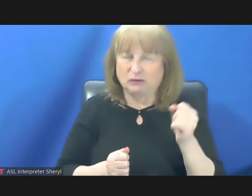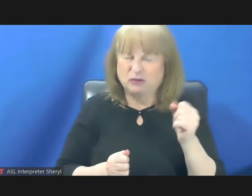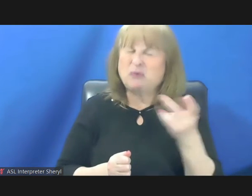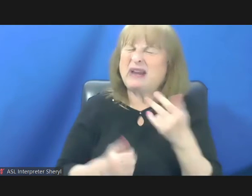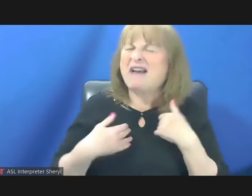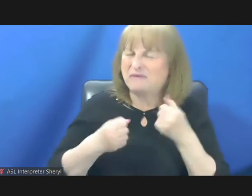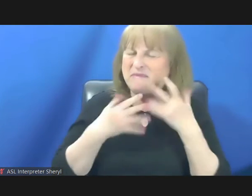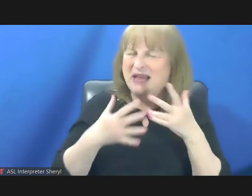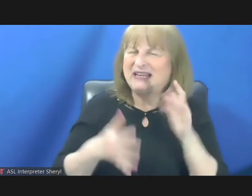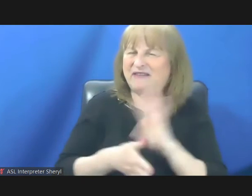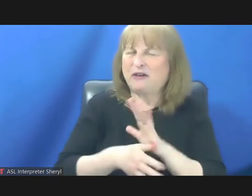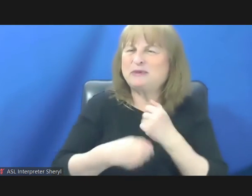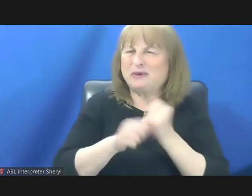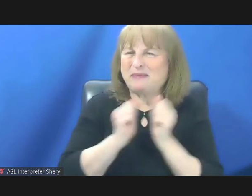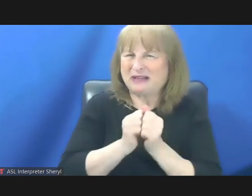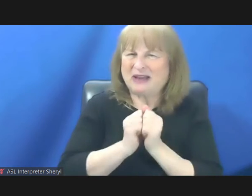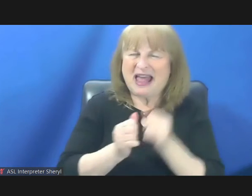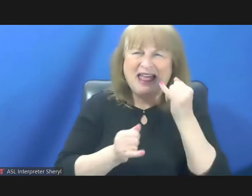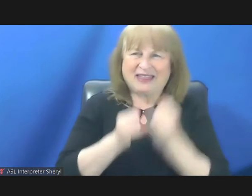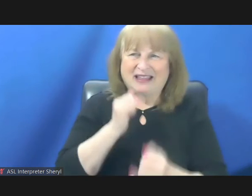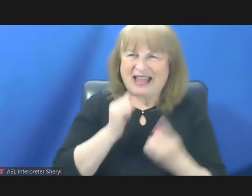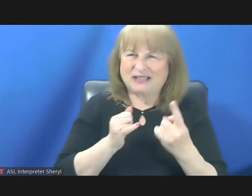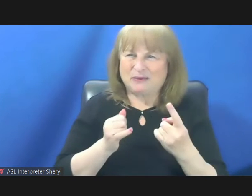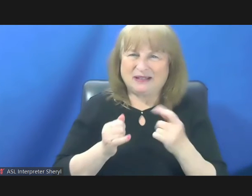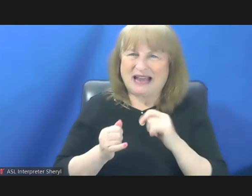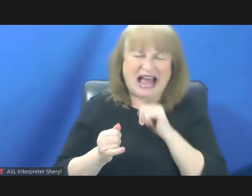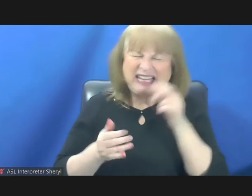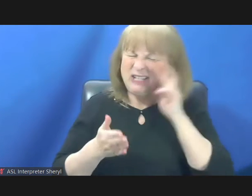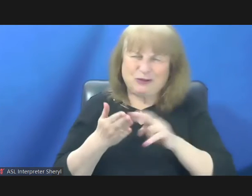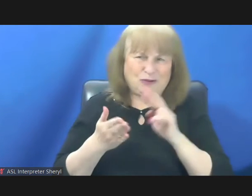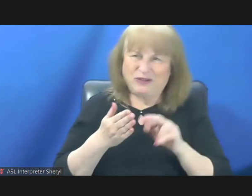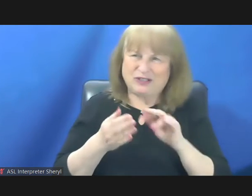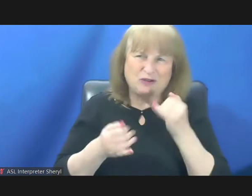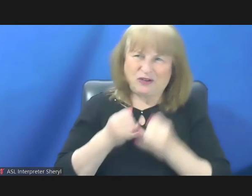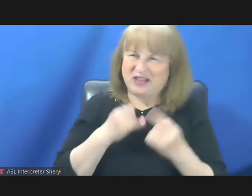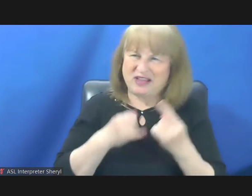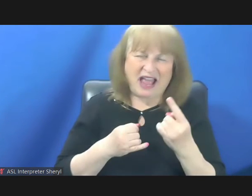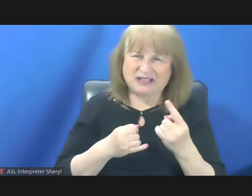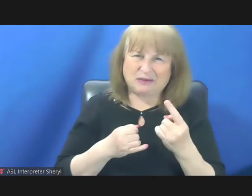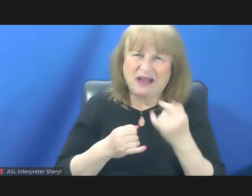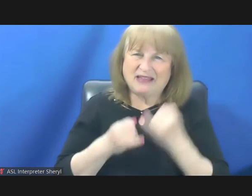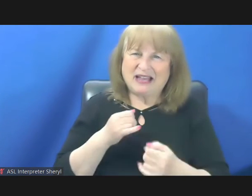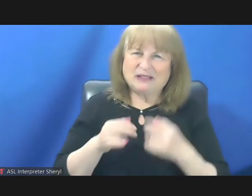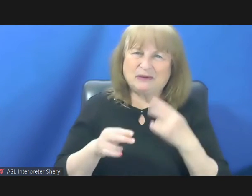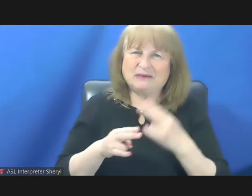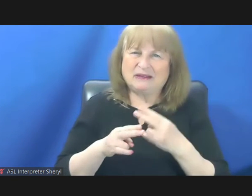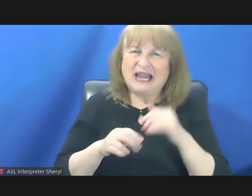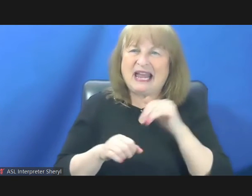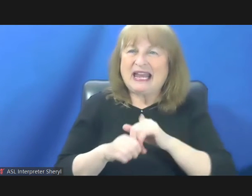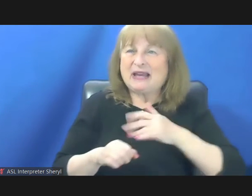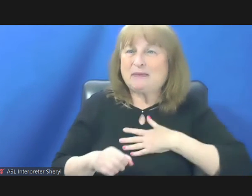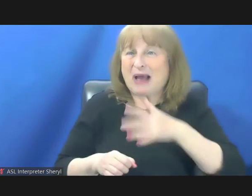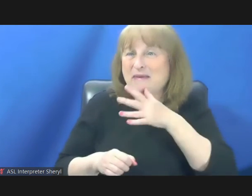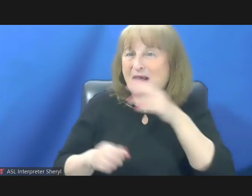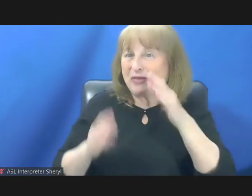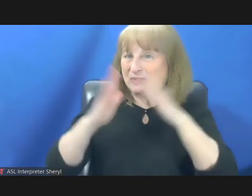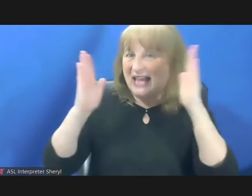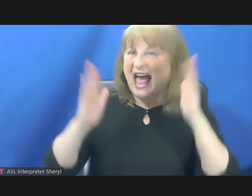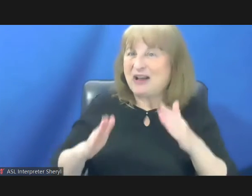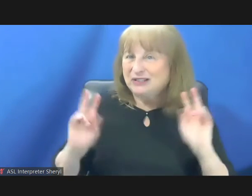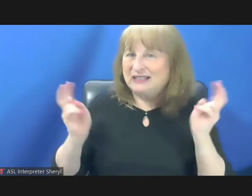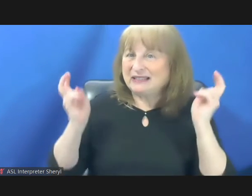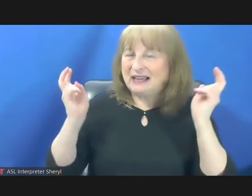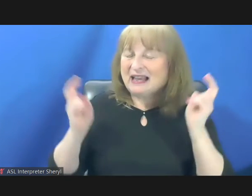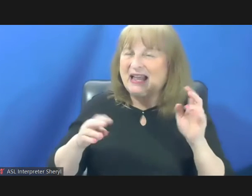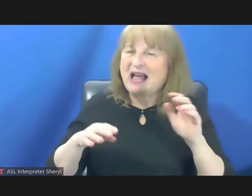the last film, I did not do research on the last film. The last film is the film about In My Mother's House, and it is basically